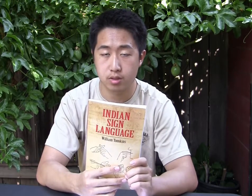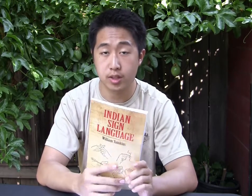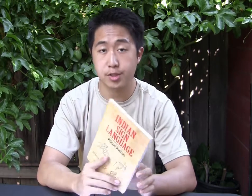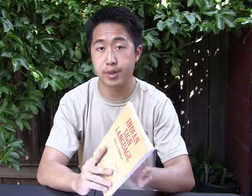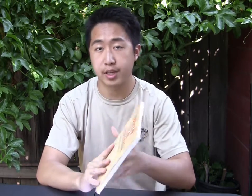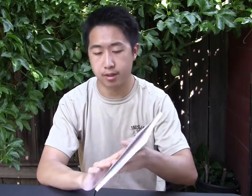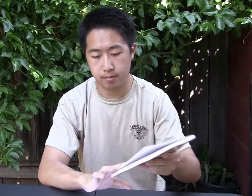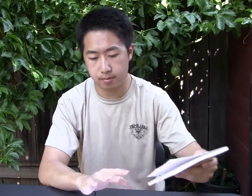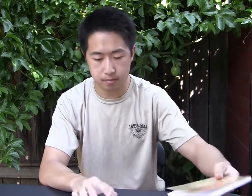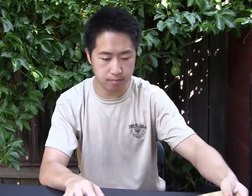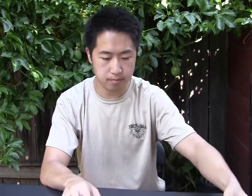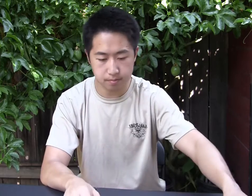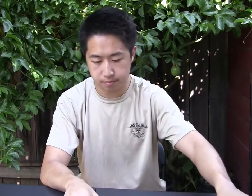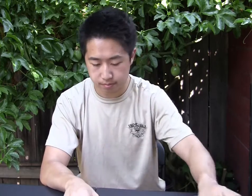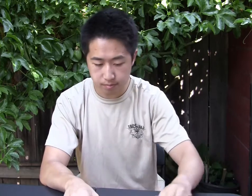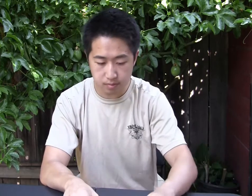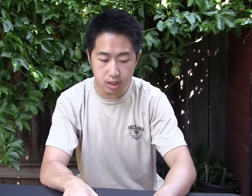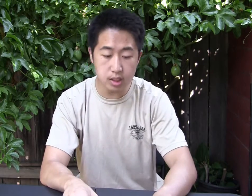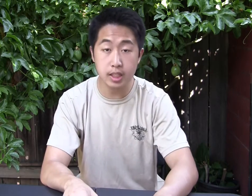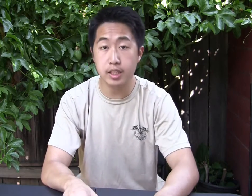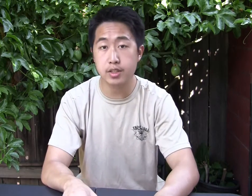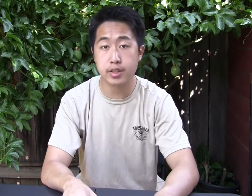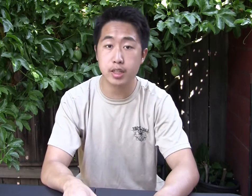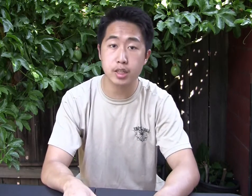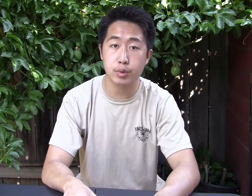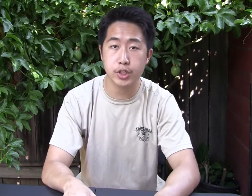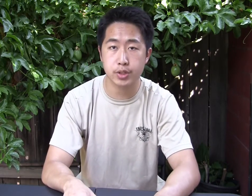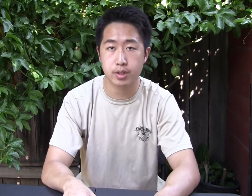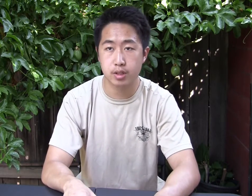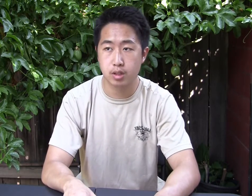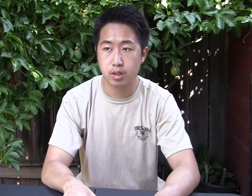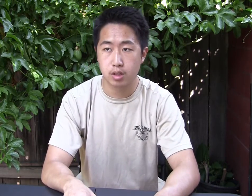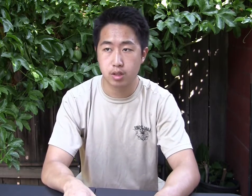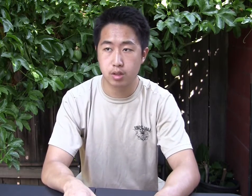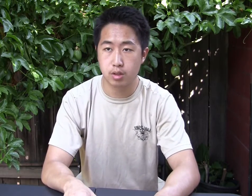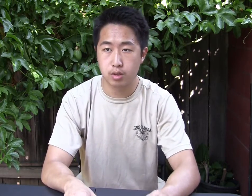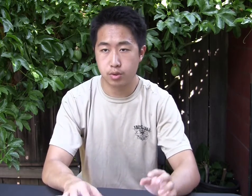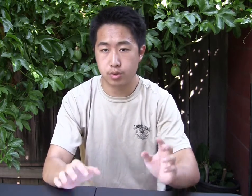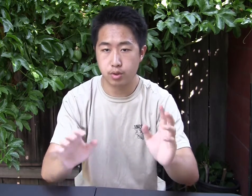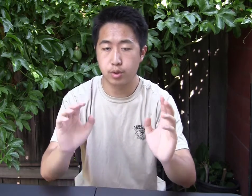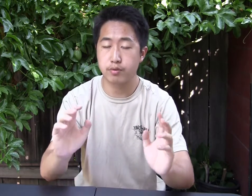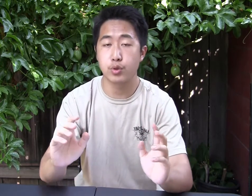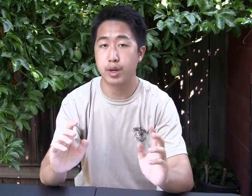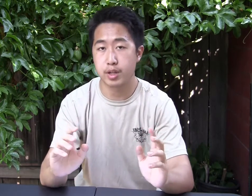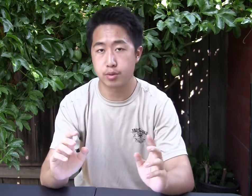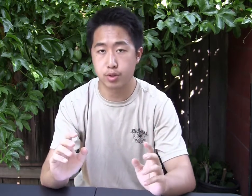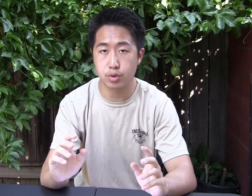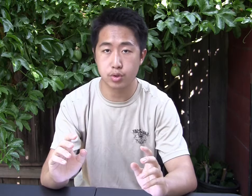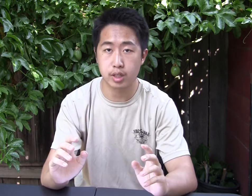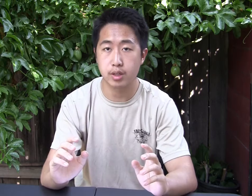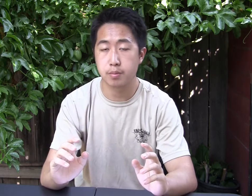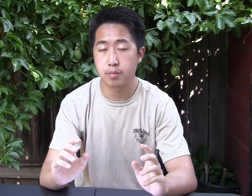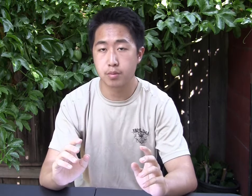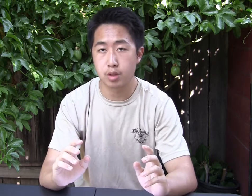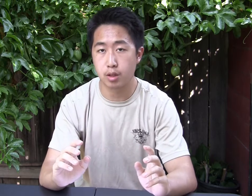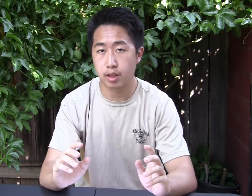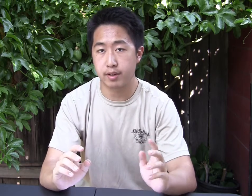let's begin. In Indian Sign Language, you have 2 hands. Usually the left hand